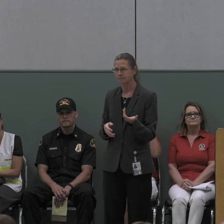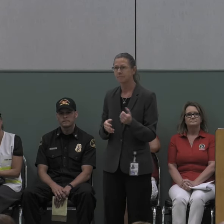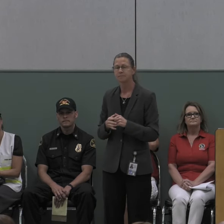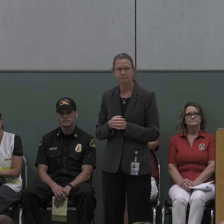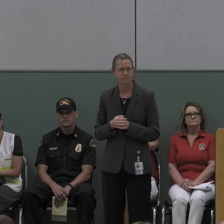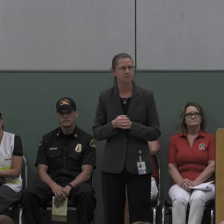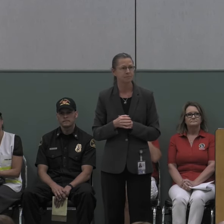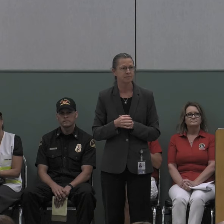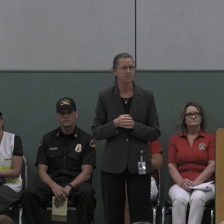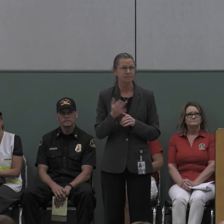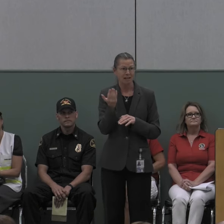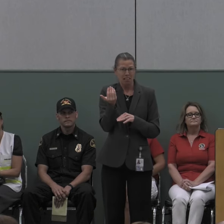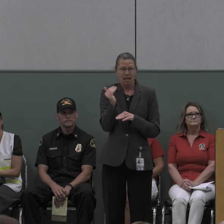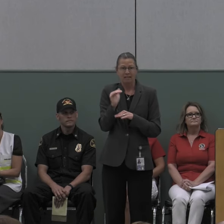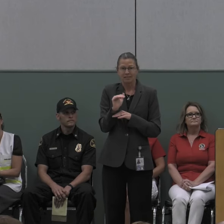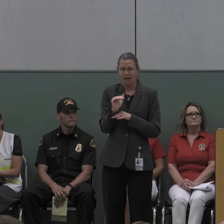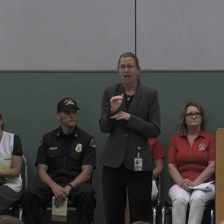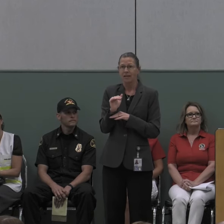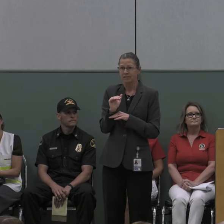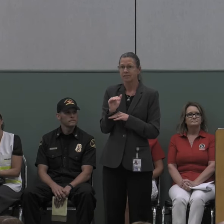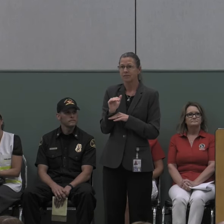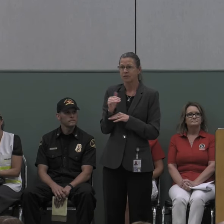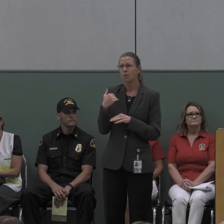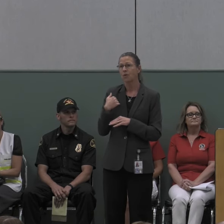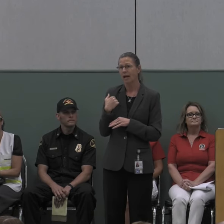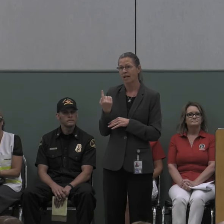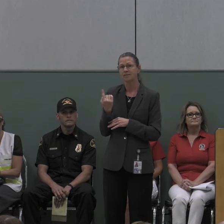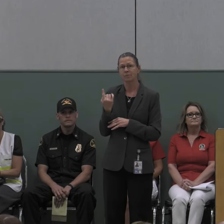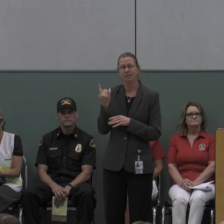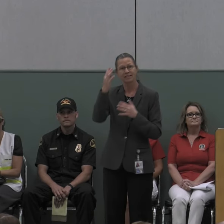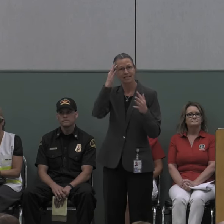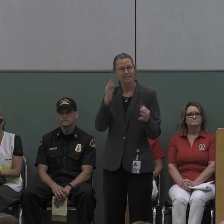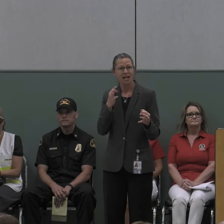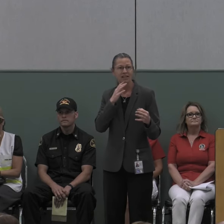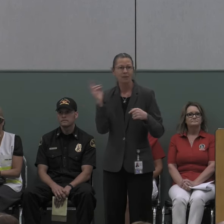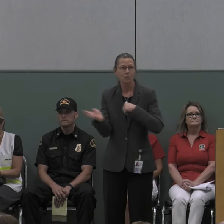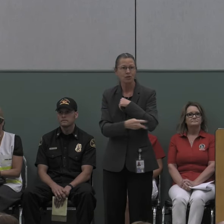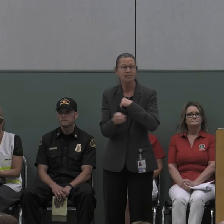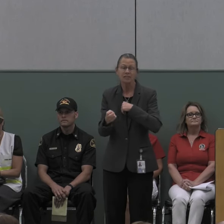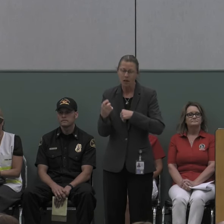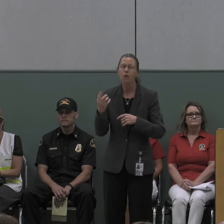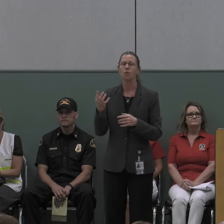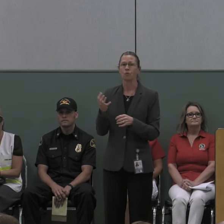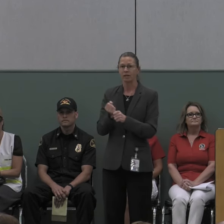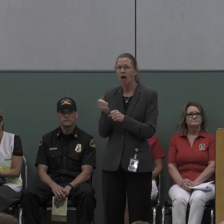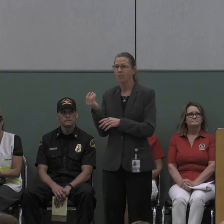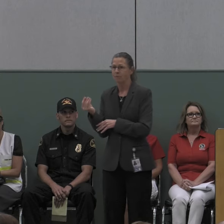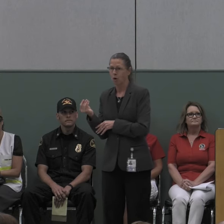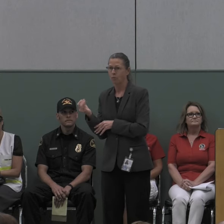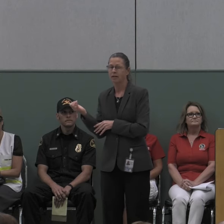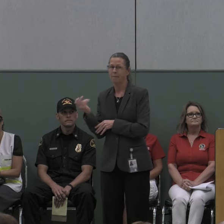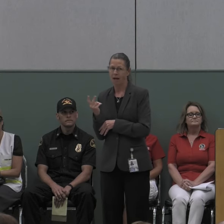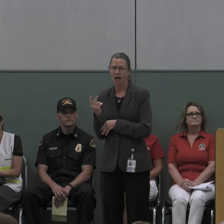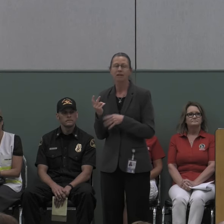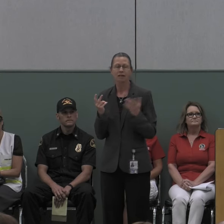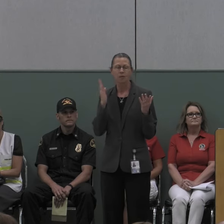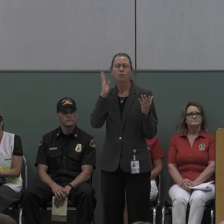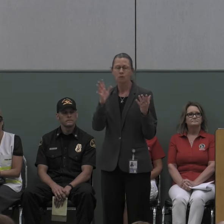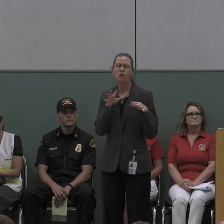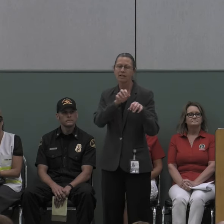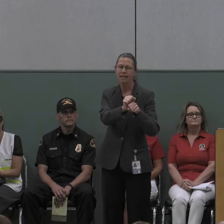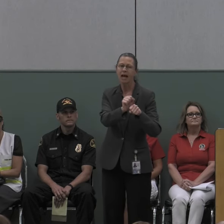We had one last night that decided they were going to take something. We got the property back. We'll catch that one. So